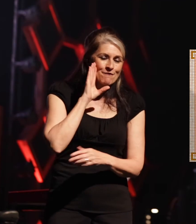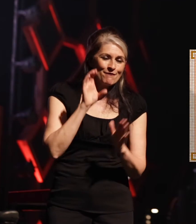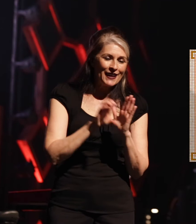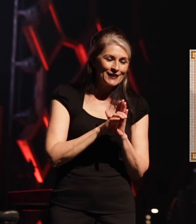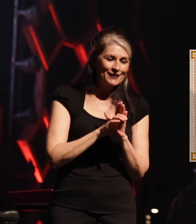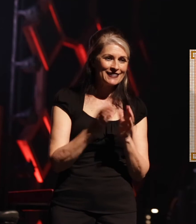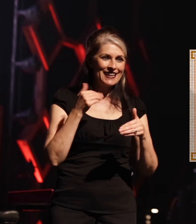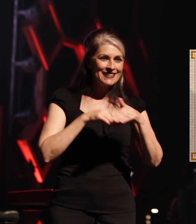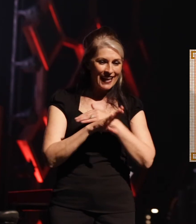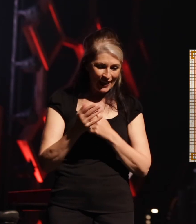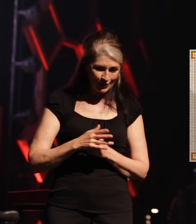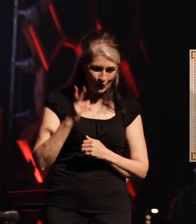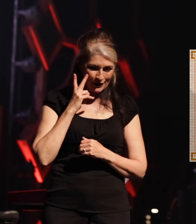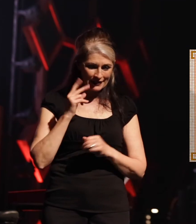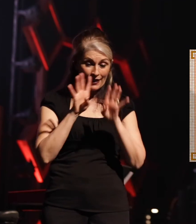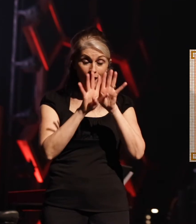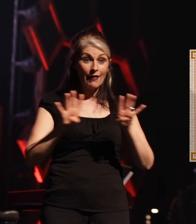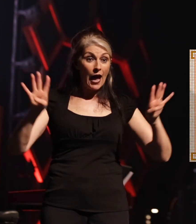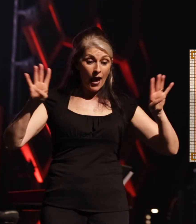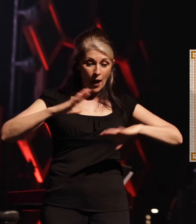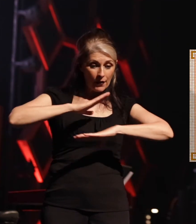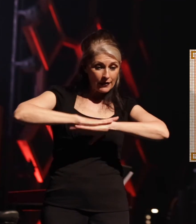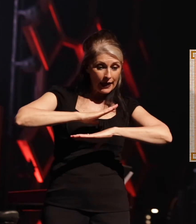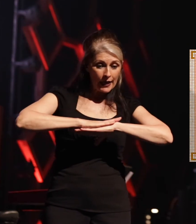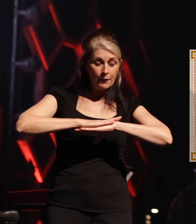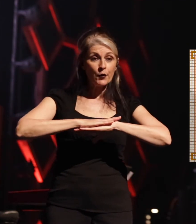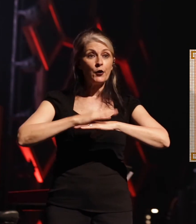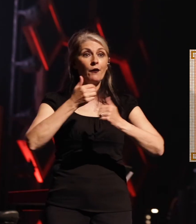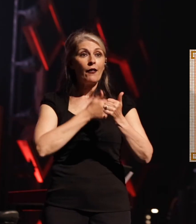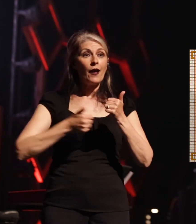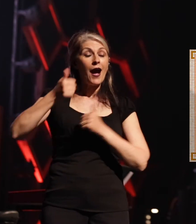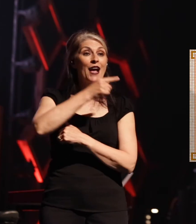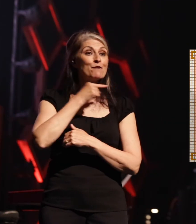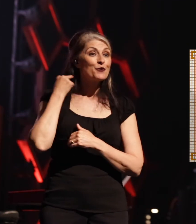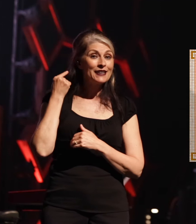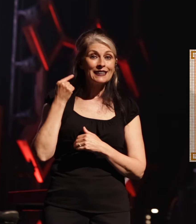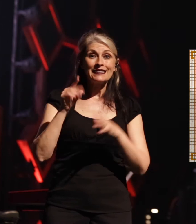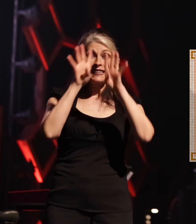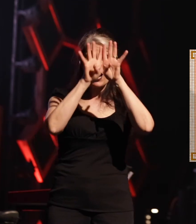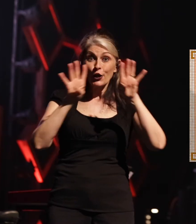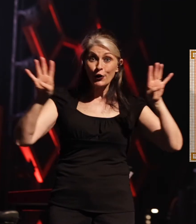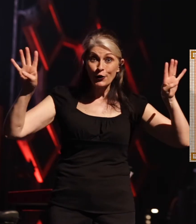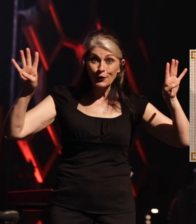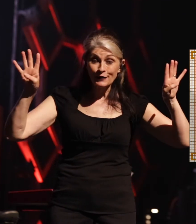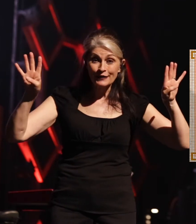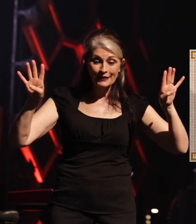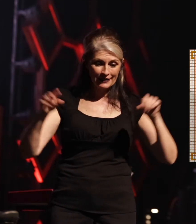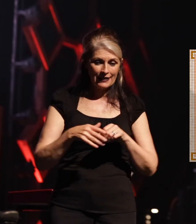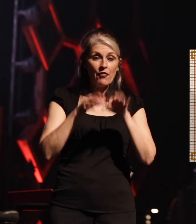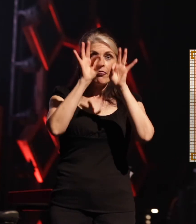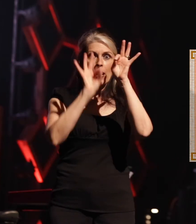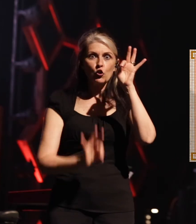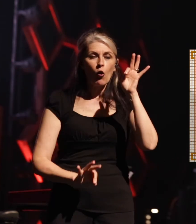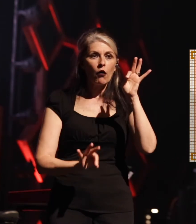you can see the lampstand and the table and the priest and the that curtain, that's the curtain that tore when Jesus died on the cross,